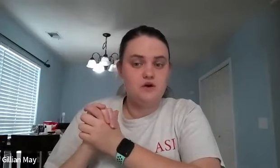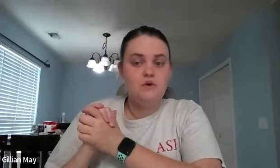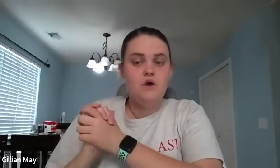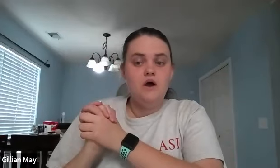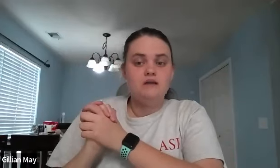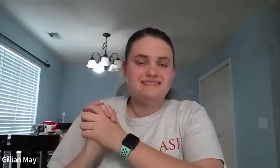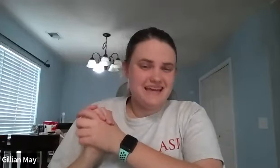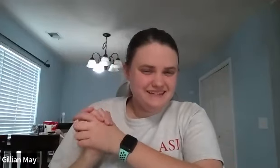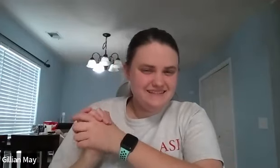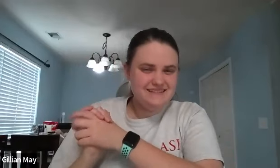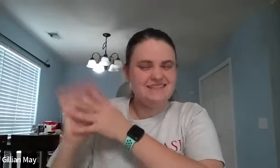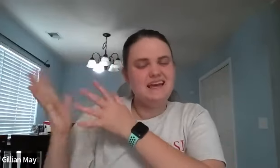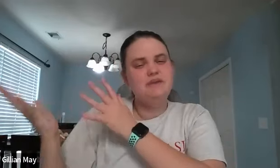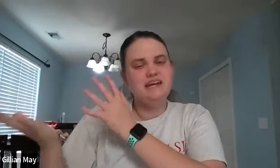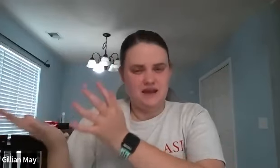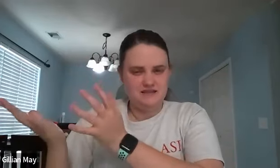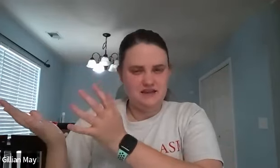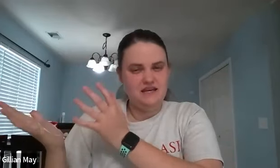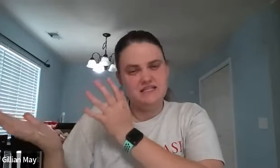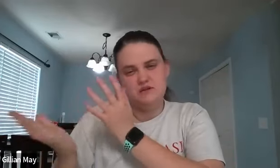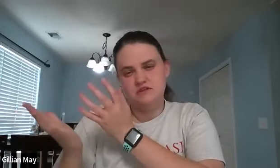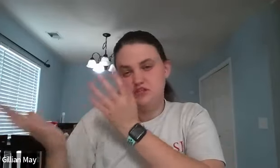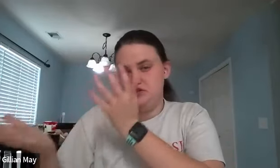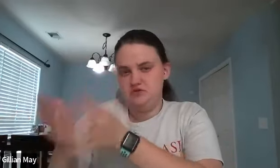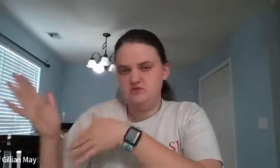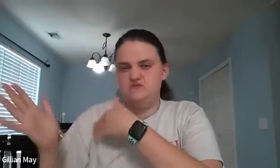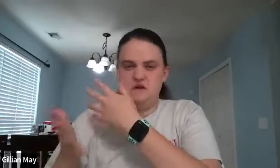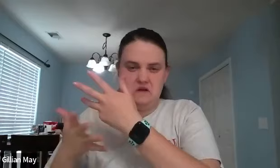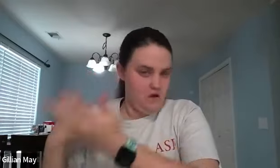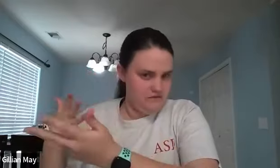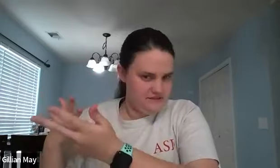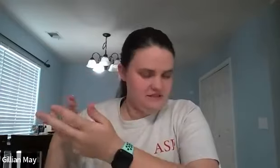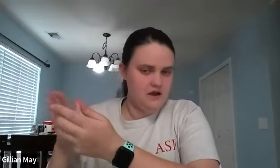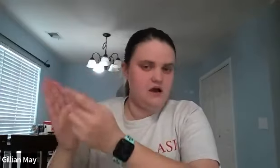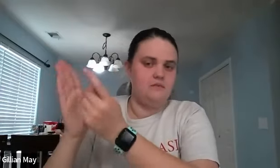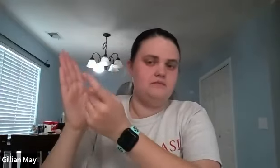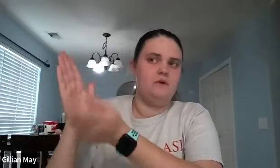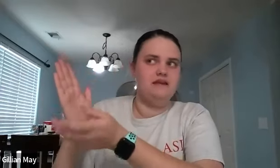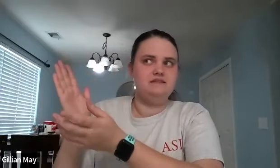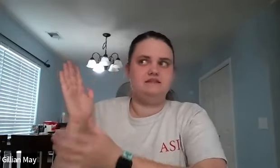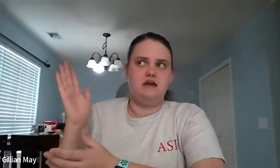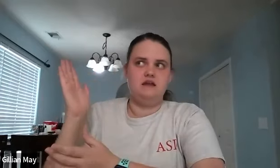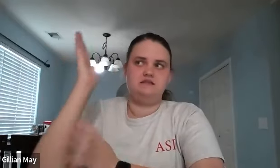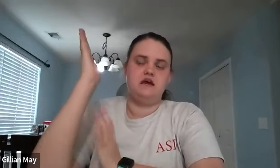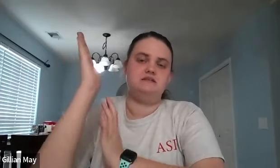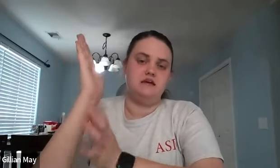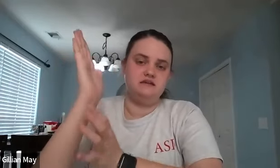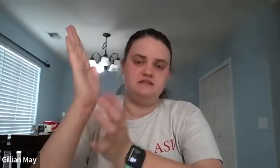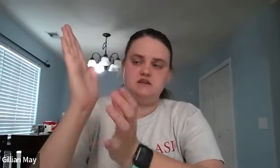So seconds, I mean, it has a sign. It's not really used very often. The way it's set is that seconds is going to